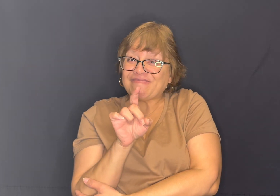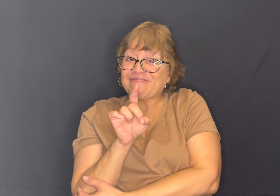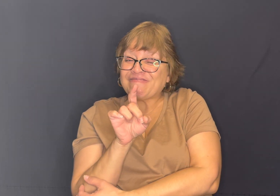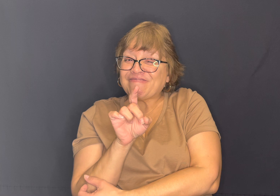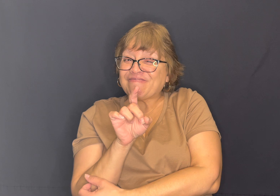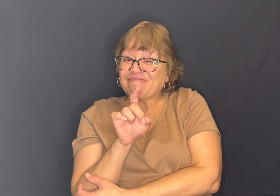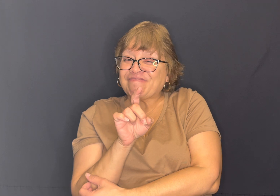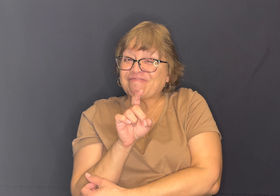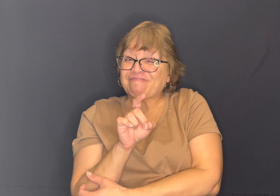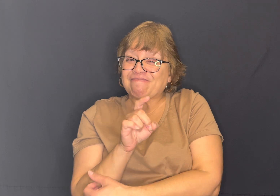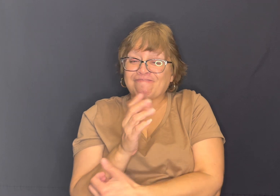No luck?